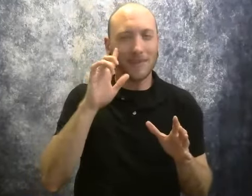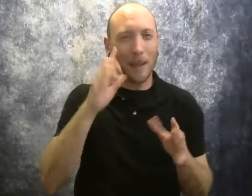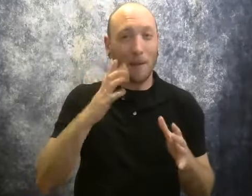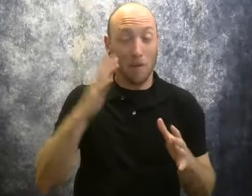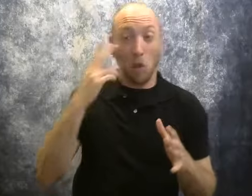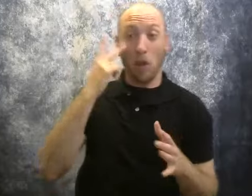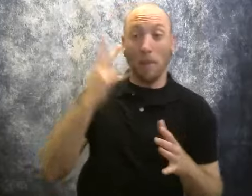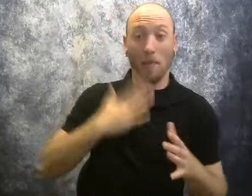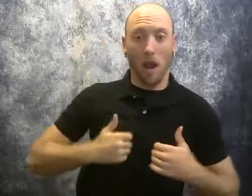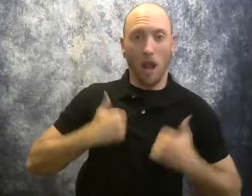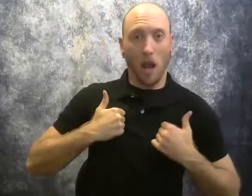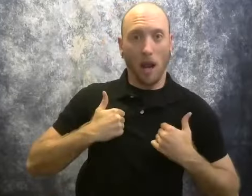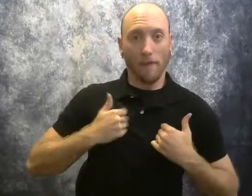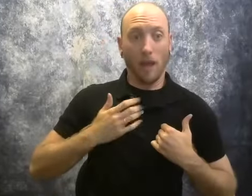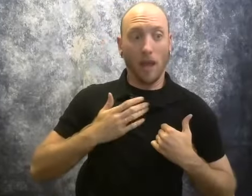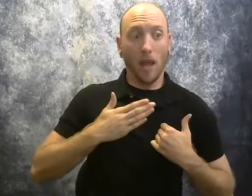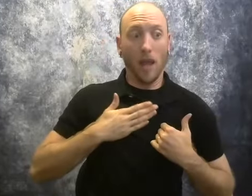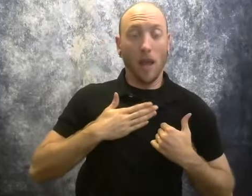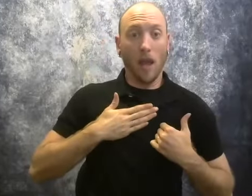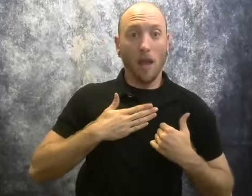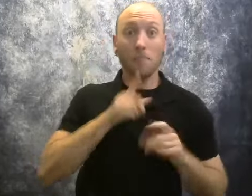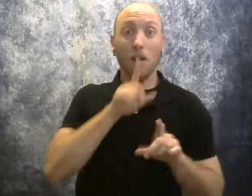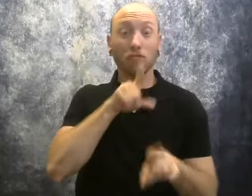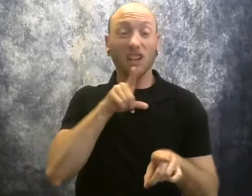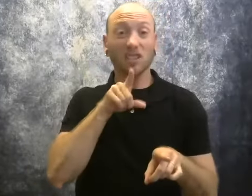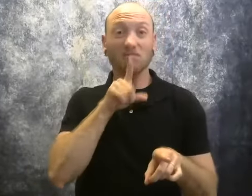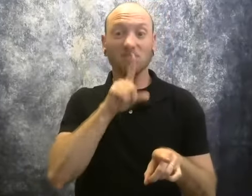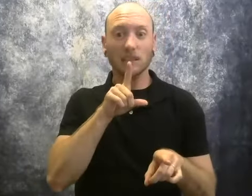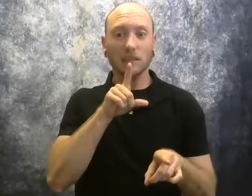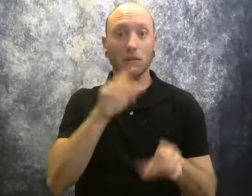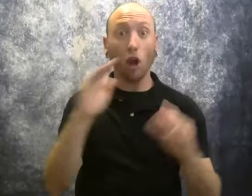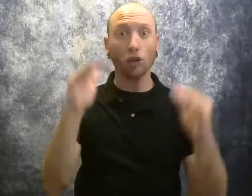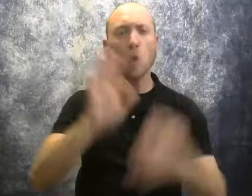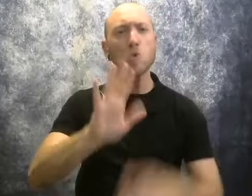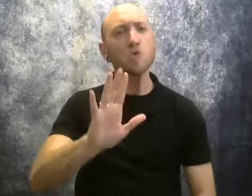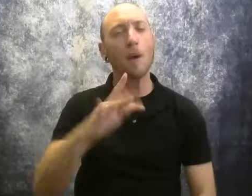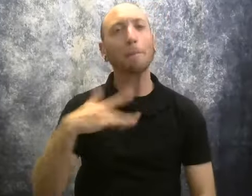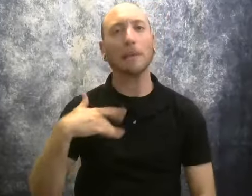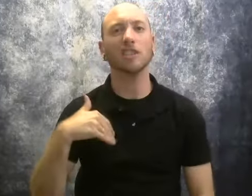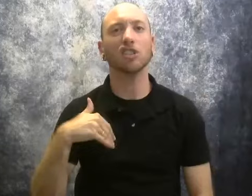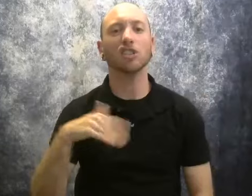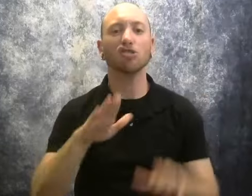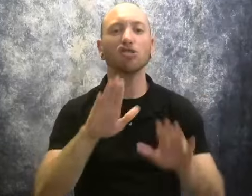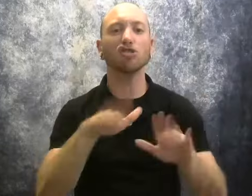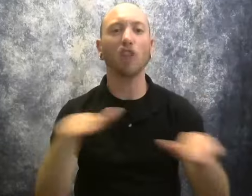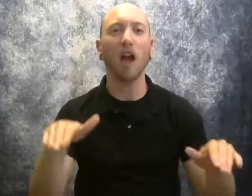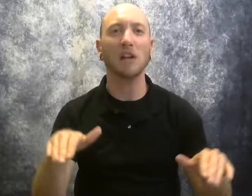was still, most of my life, I think I acted like my reactions were that of a child or a young person.